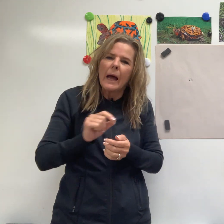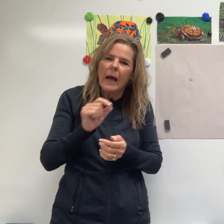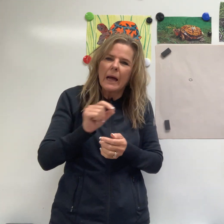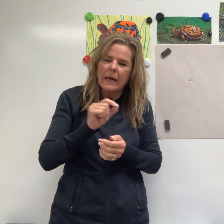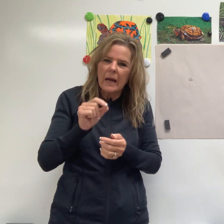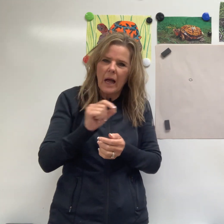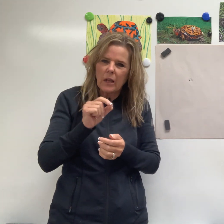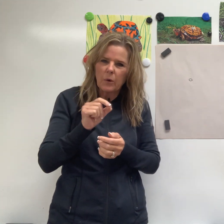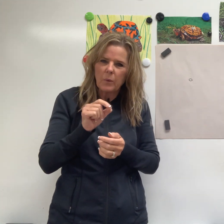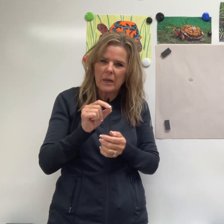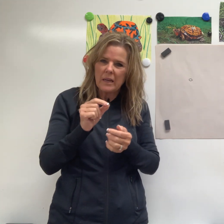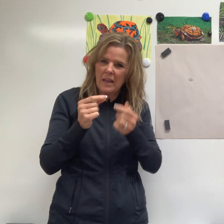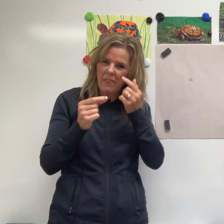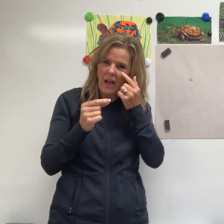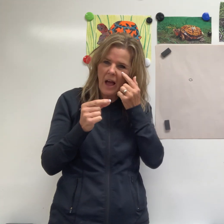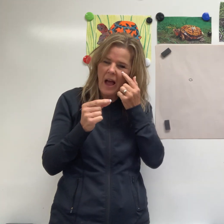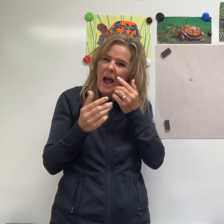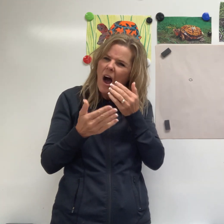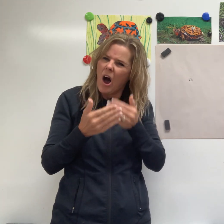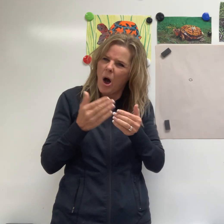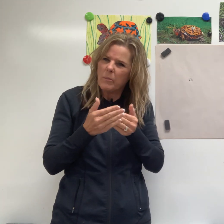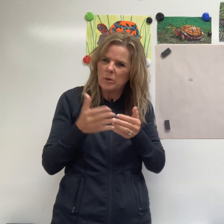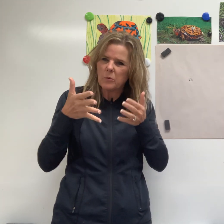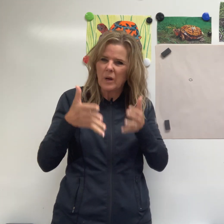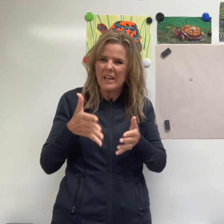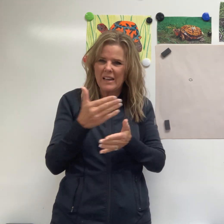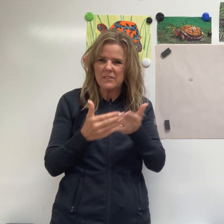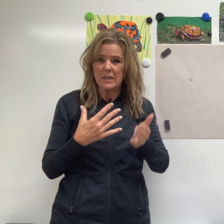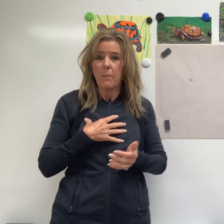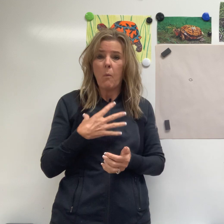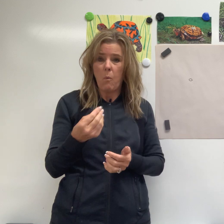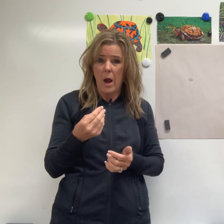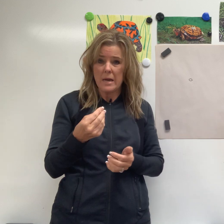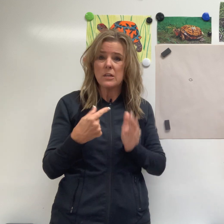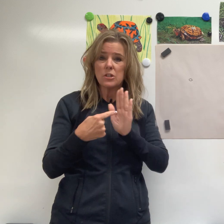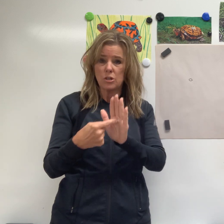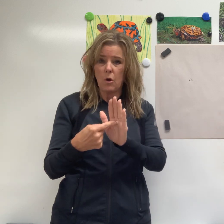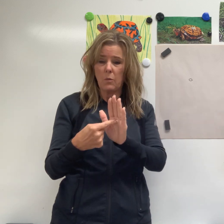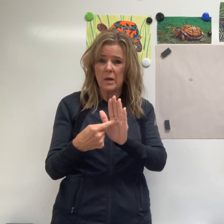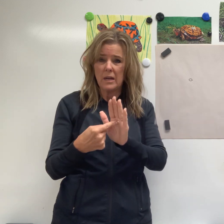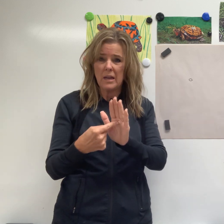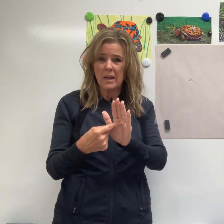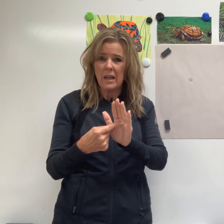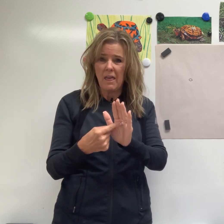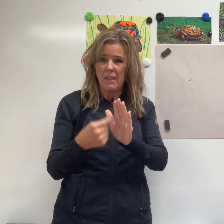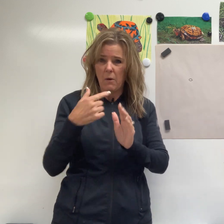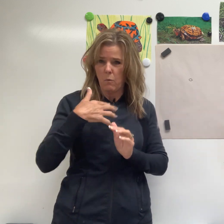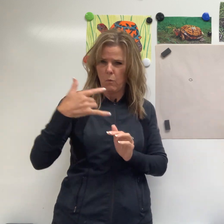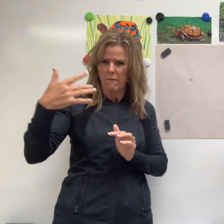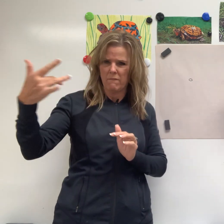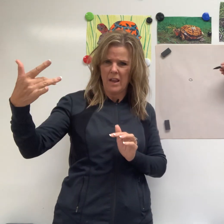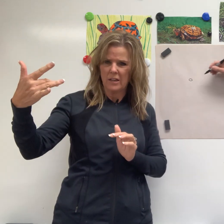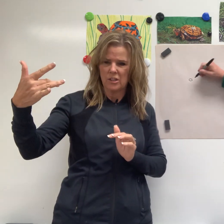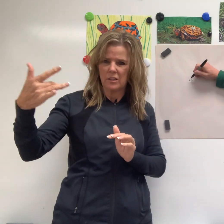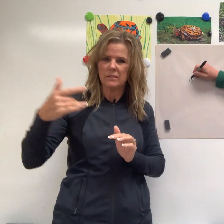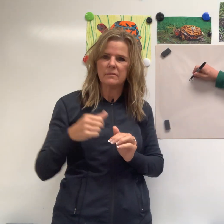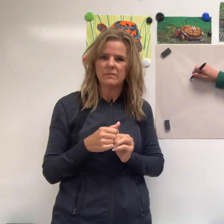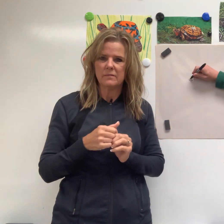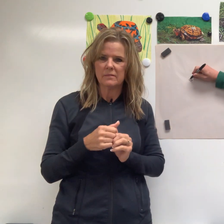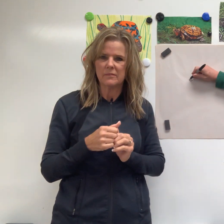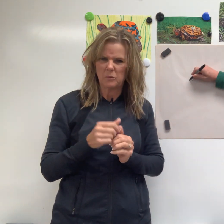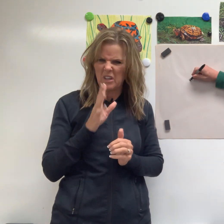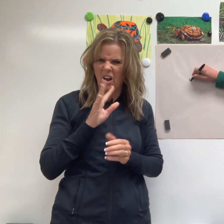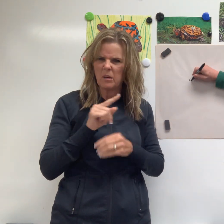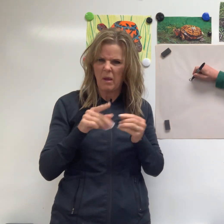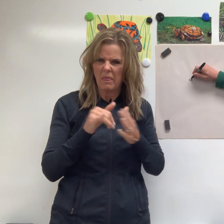not going to make it totally solid. We're going to leave a little space of white showing to show that reflection off of his eye like we've talked about